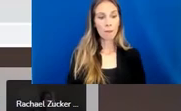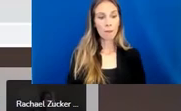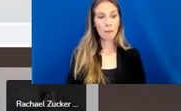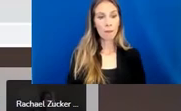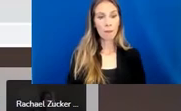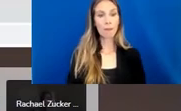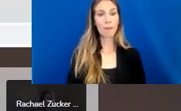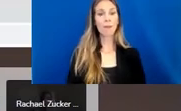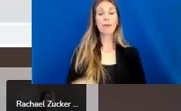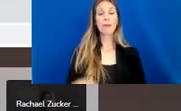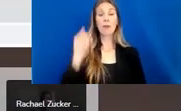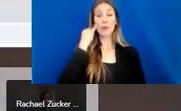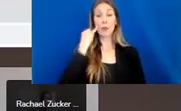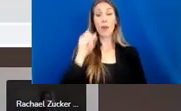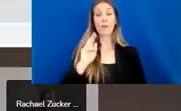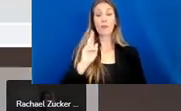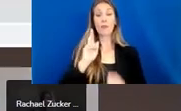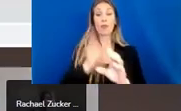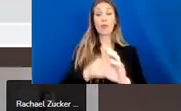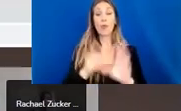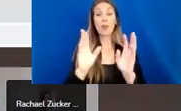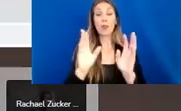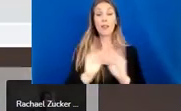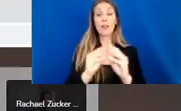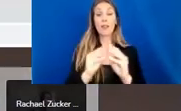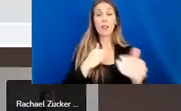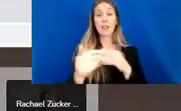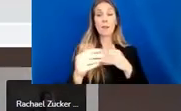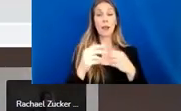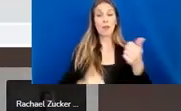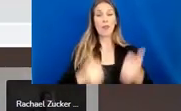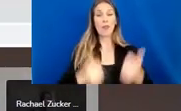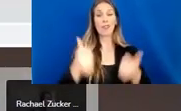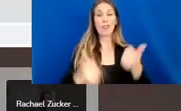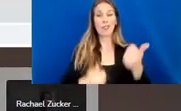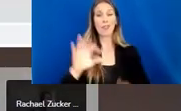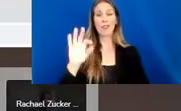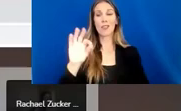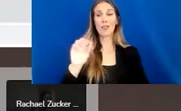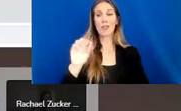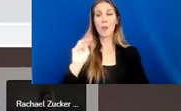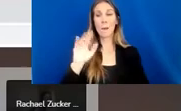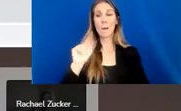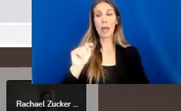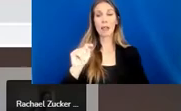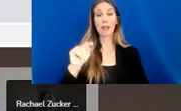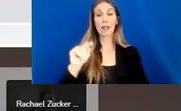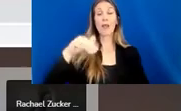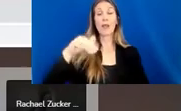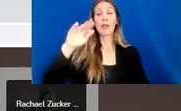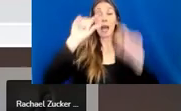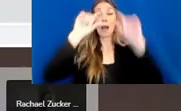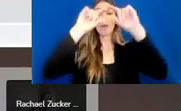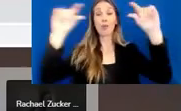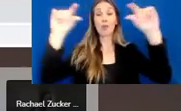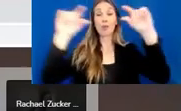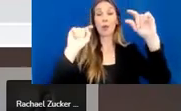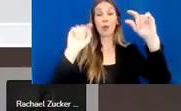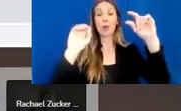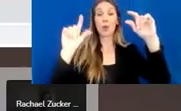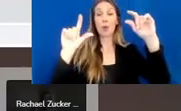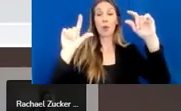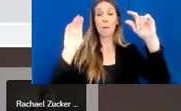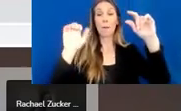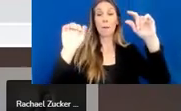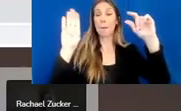So when you're in a session, no matter what the format is, you're going to click in the top toolbar. There's going to be